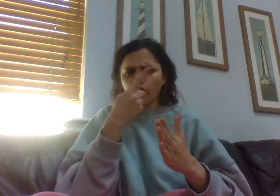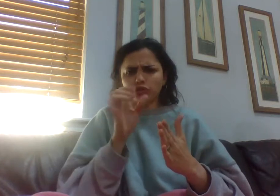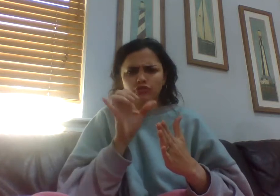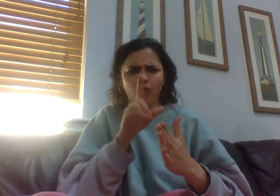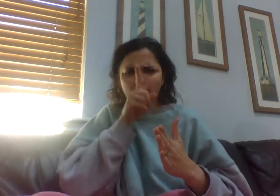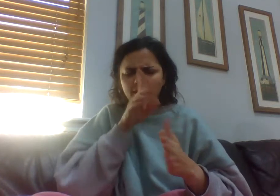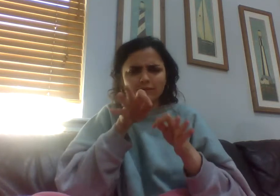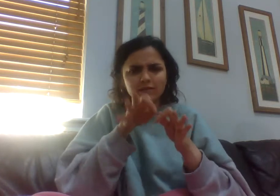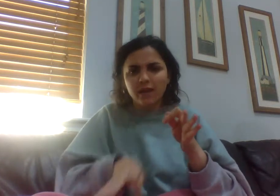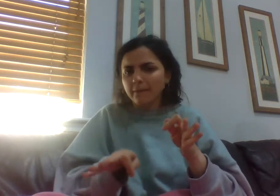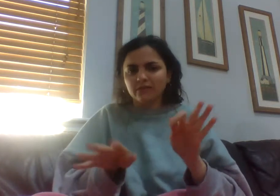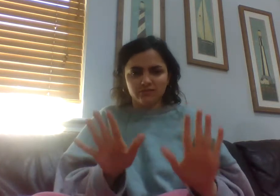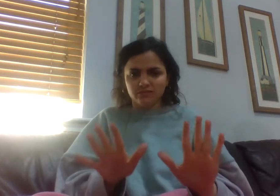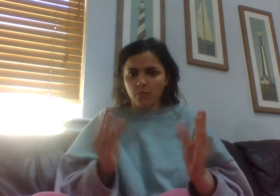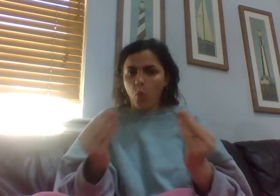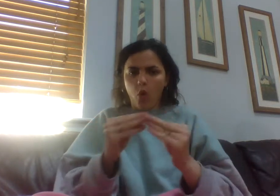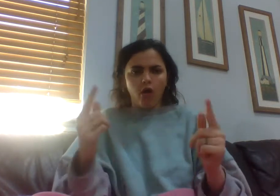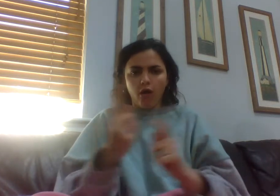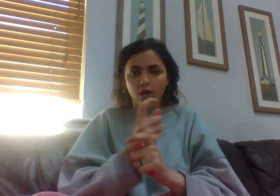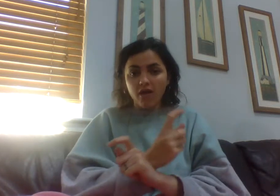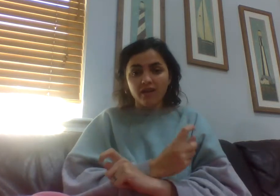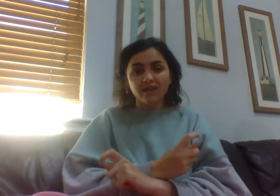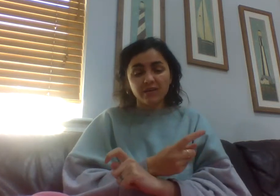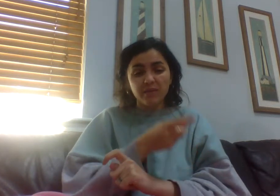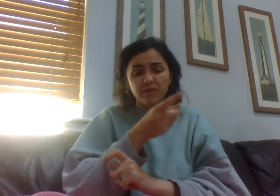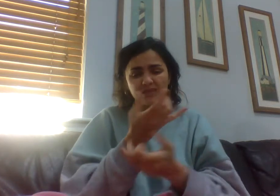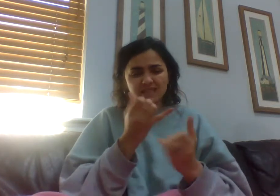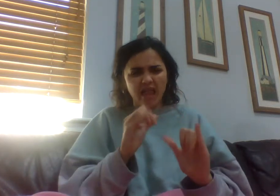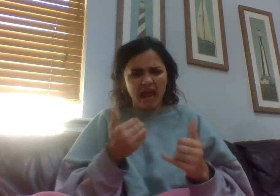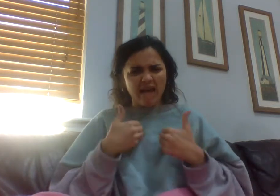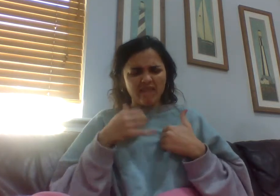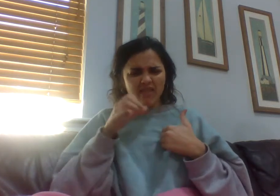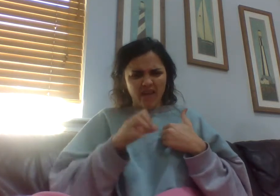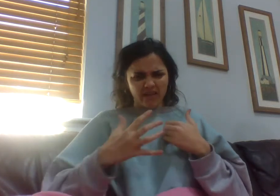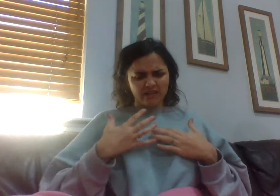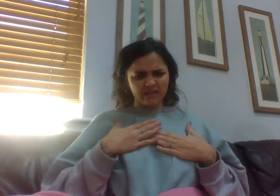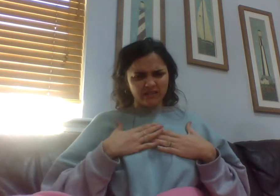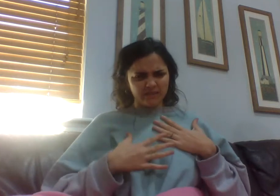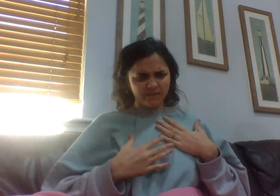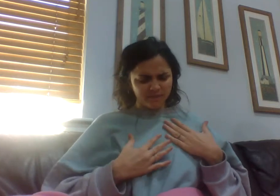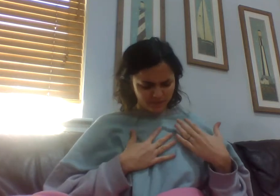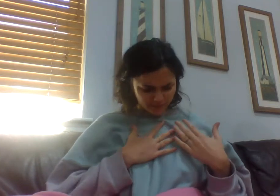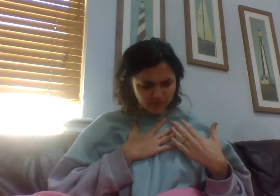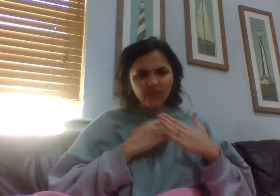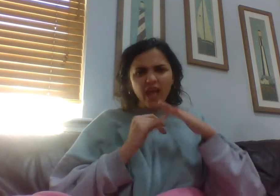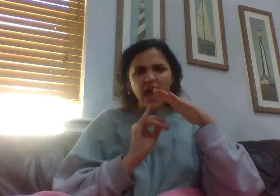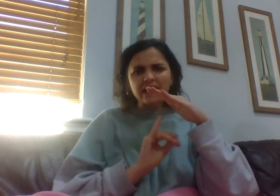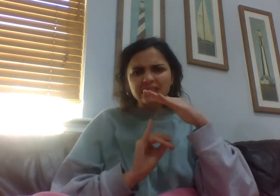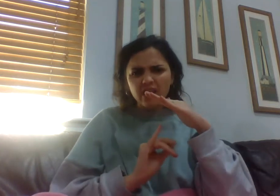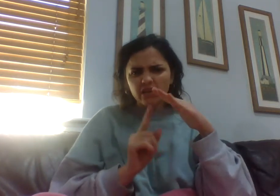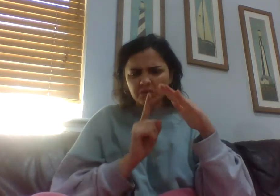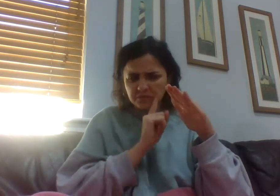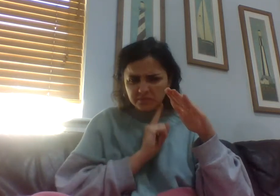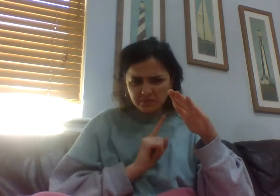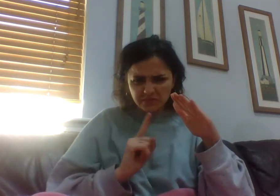of isolation, even from who you would have maybe thought or expected to be